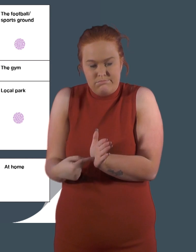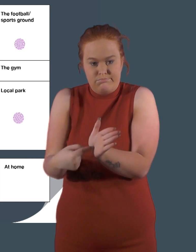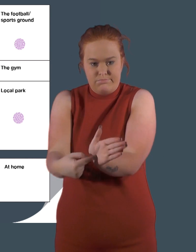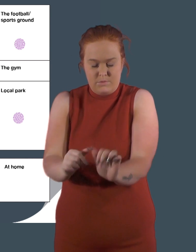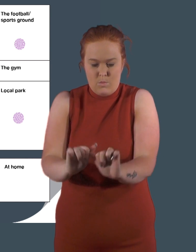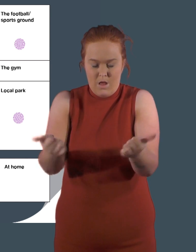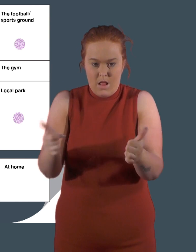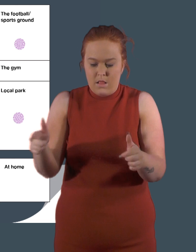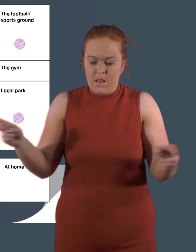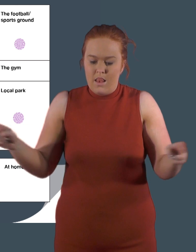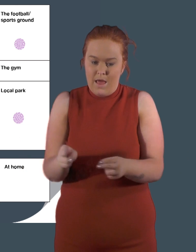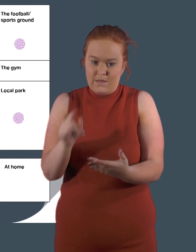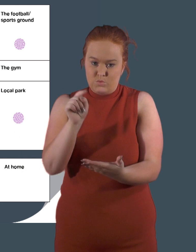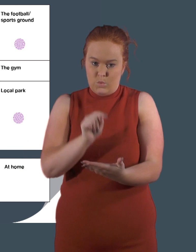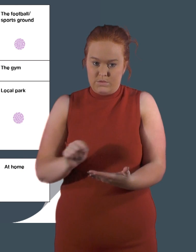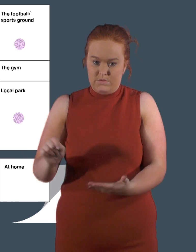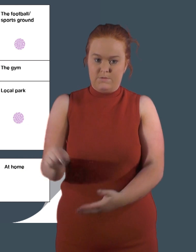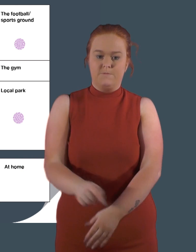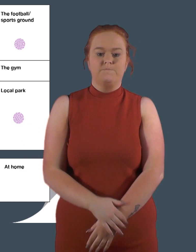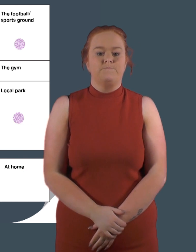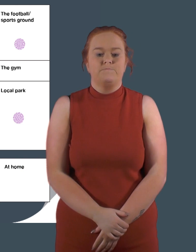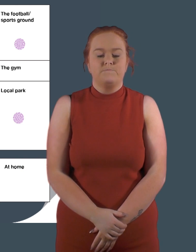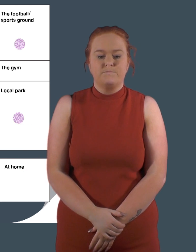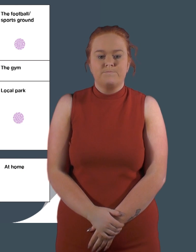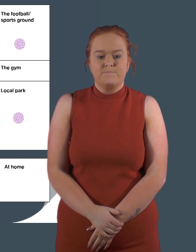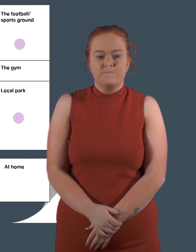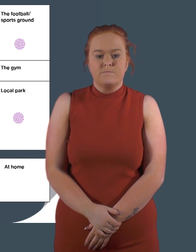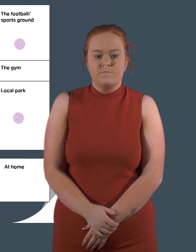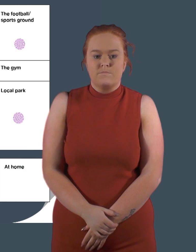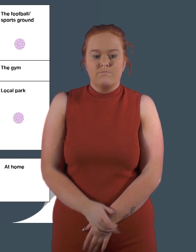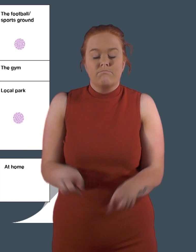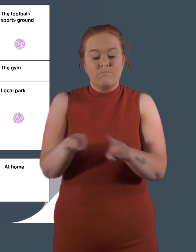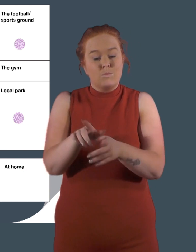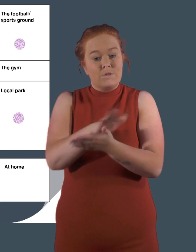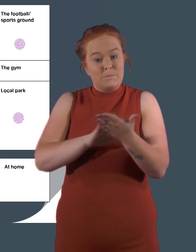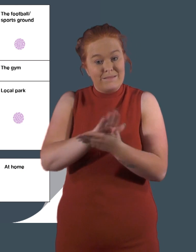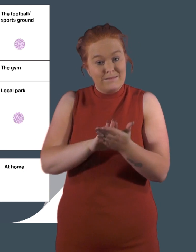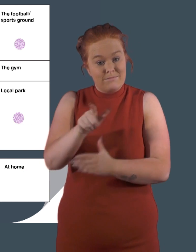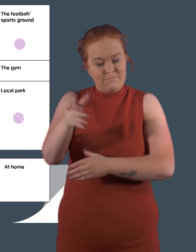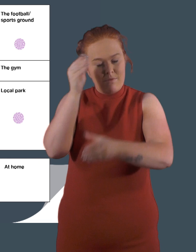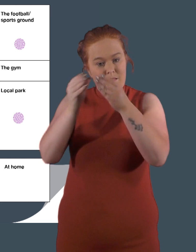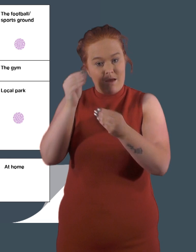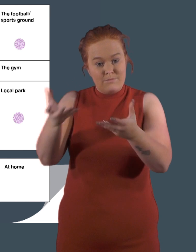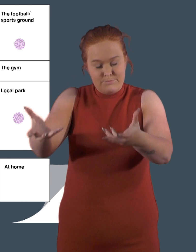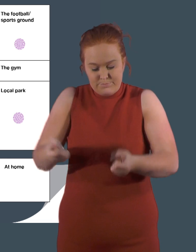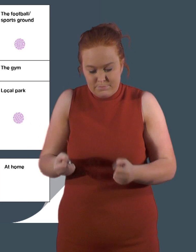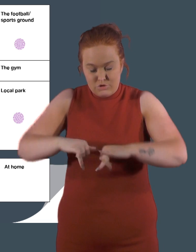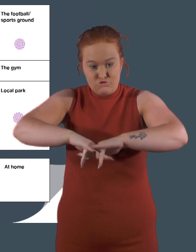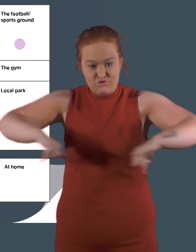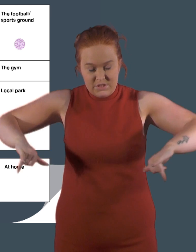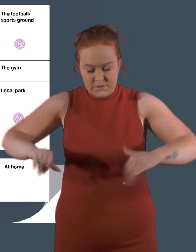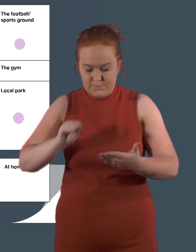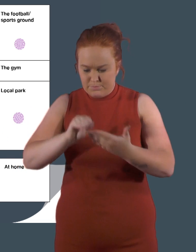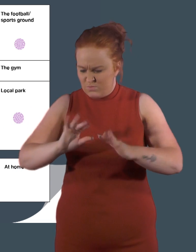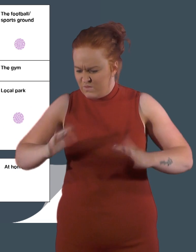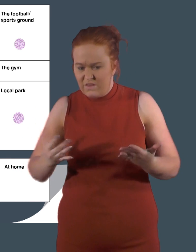activity as accessible and open as possible. With a location like at home included on the map, asking where have